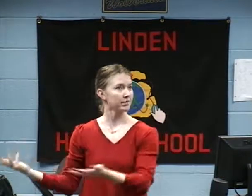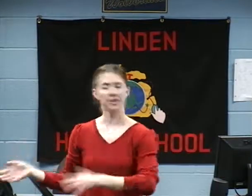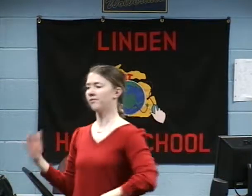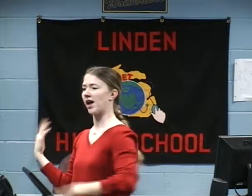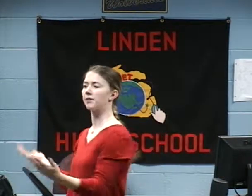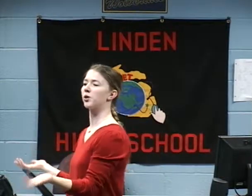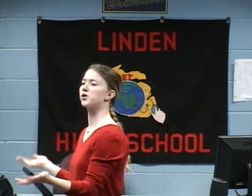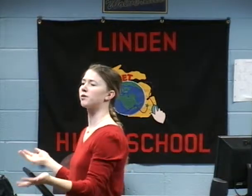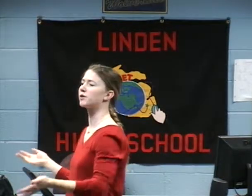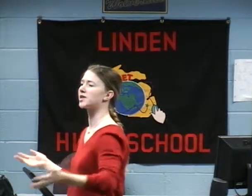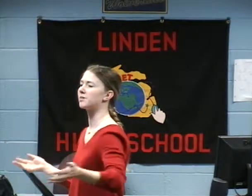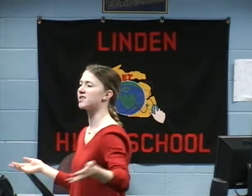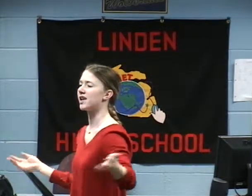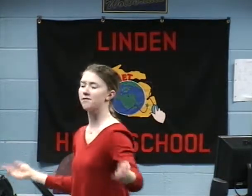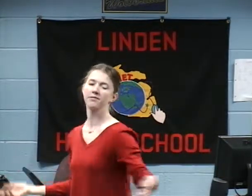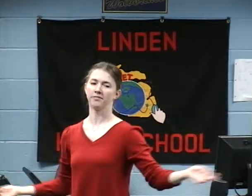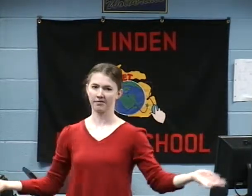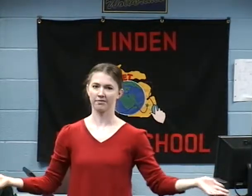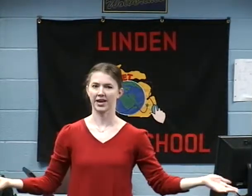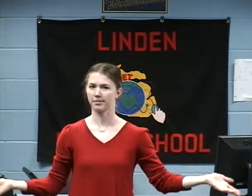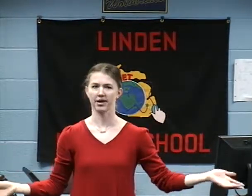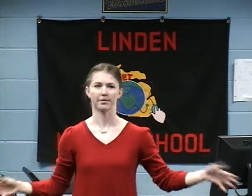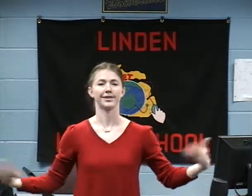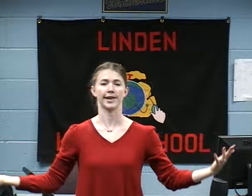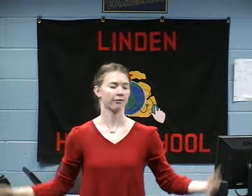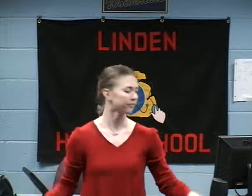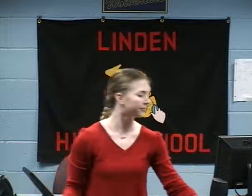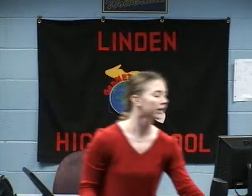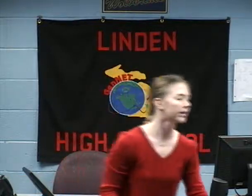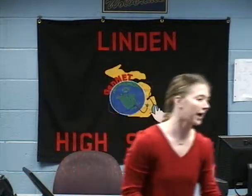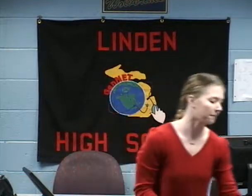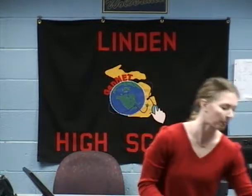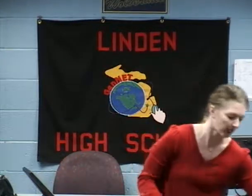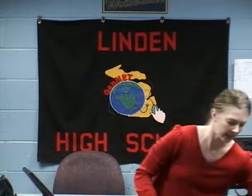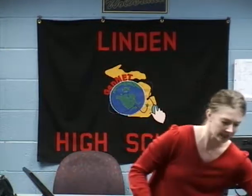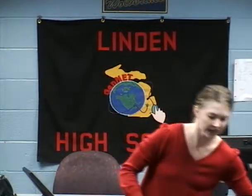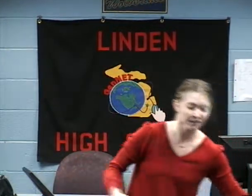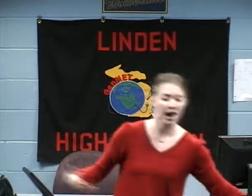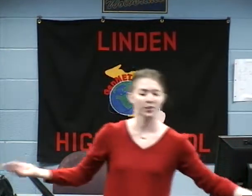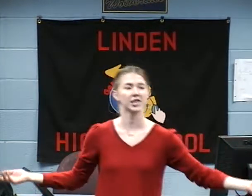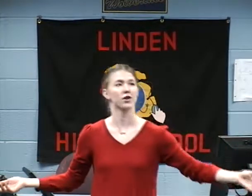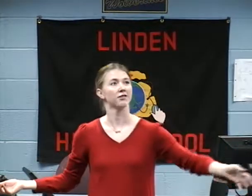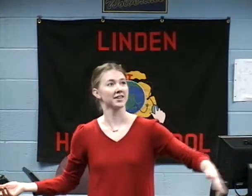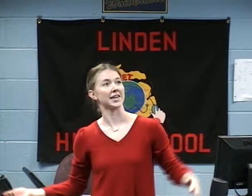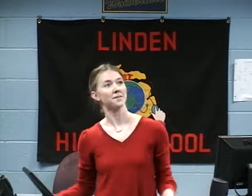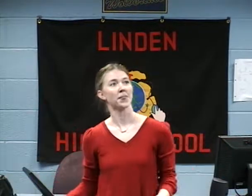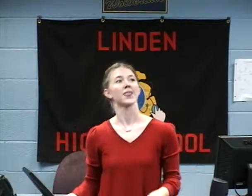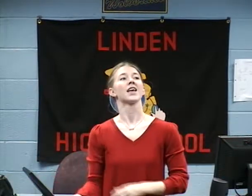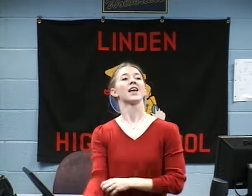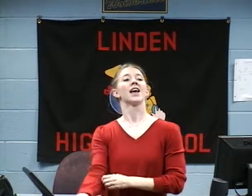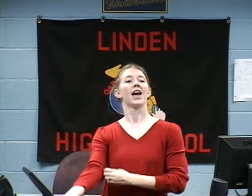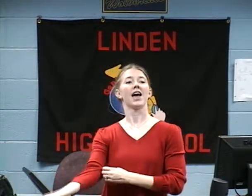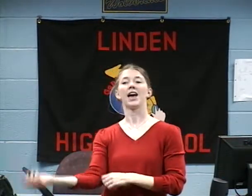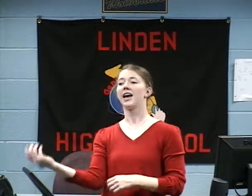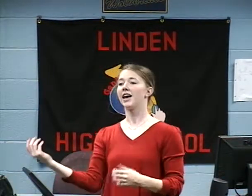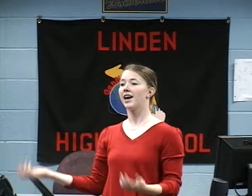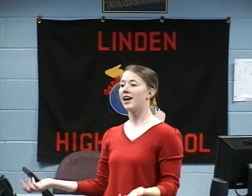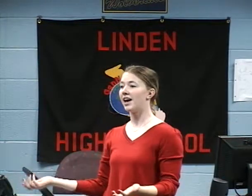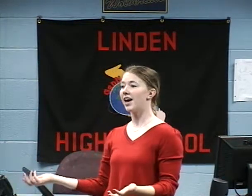husband, I'm going to refer to him as Dave. That's my husband, Dave. Okay. Dave and I went to Traverse City. And